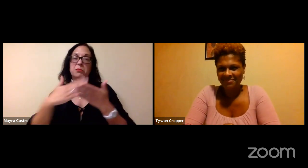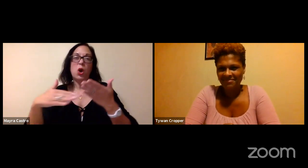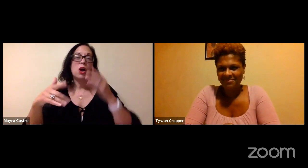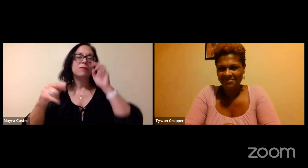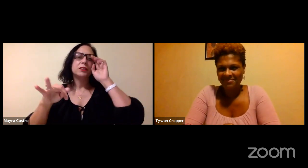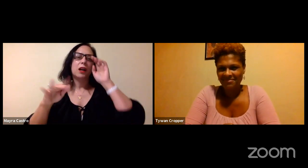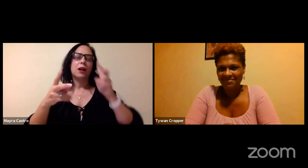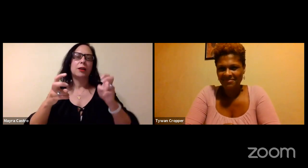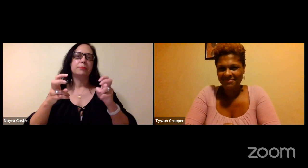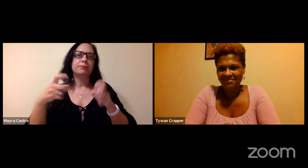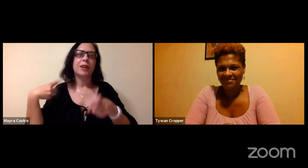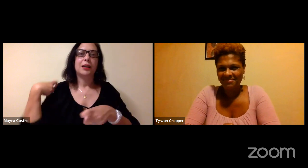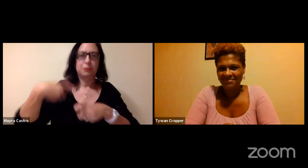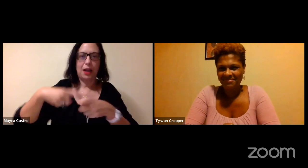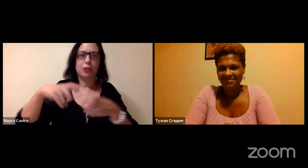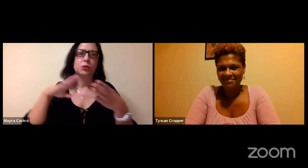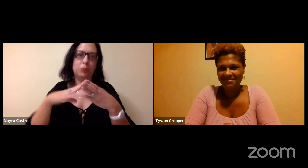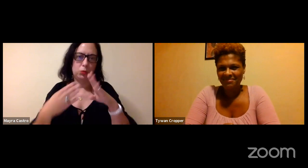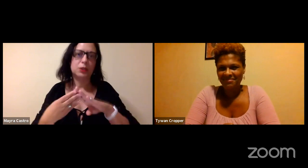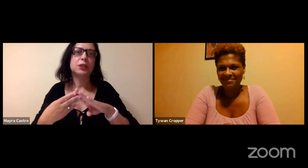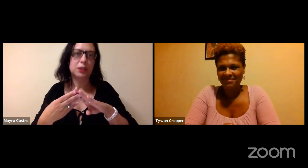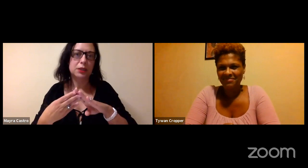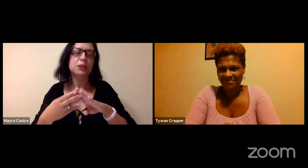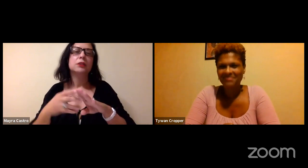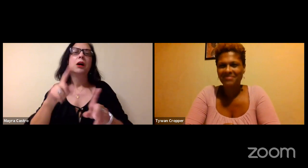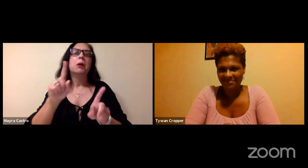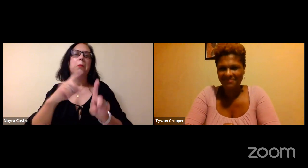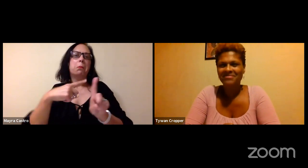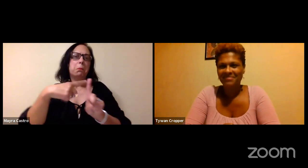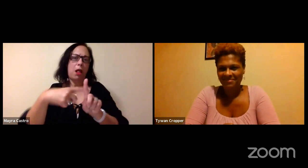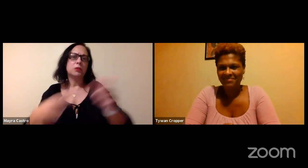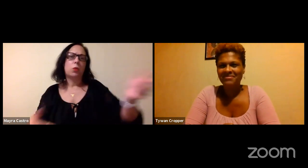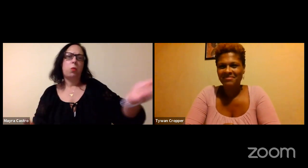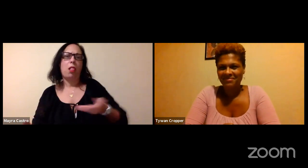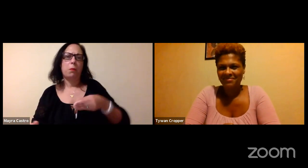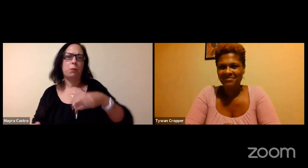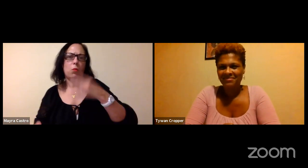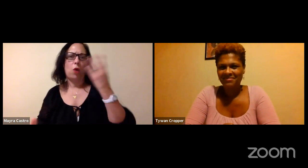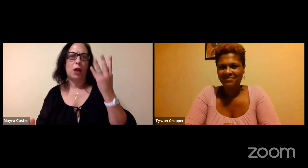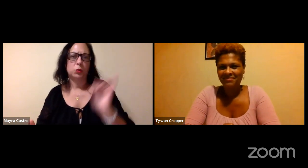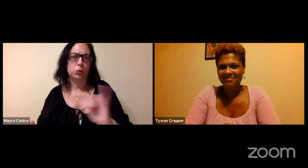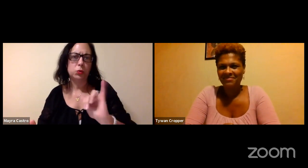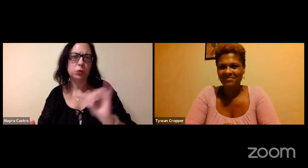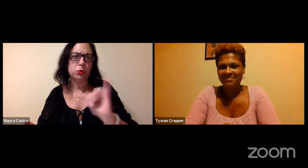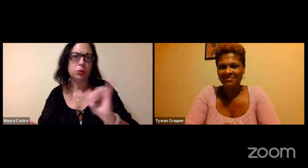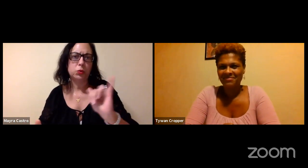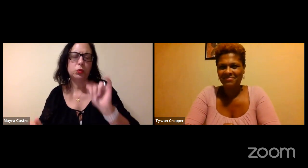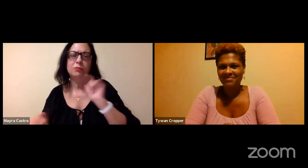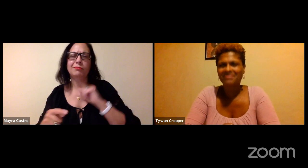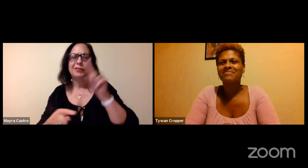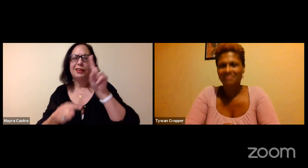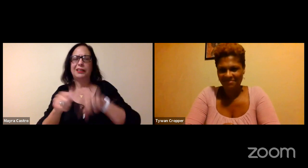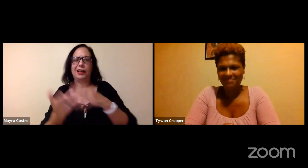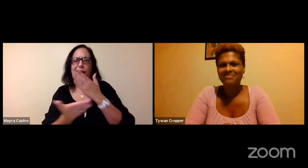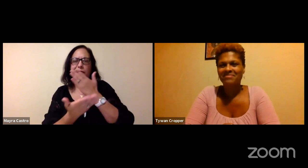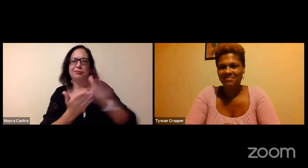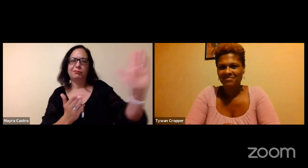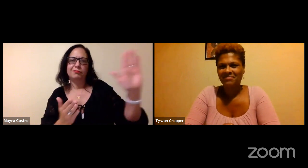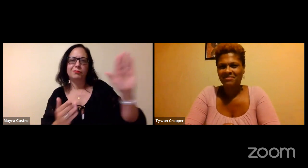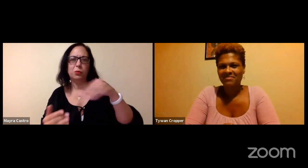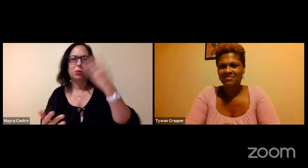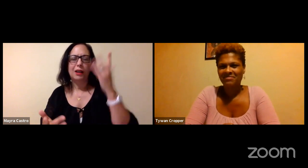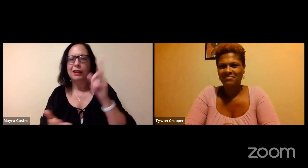community events. There's many things that individuals can do out there to improve community and the quality of their